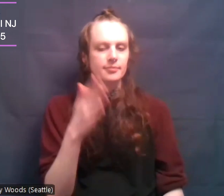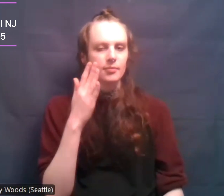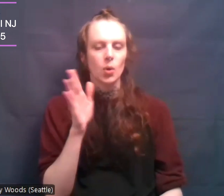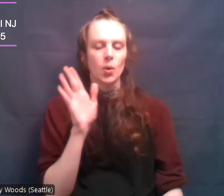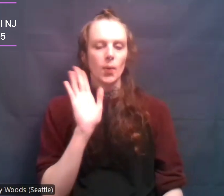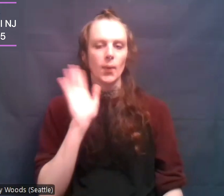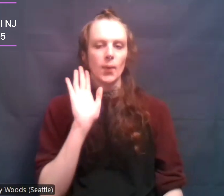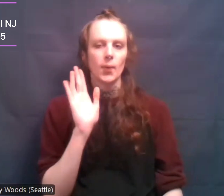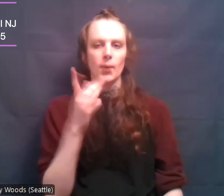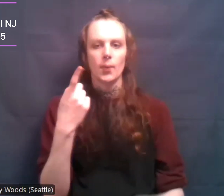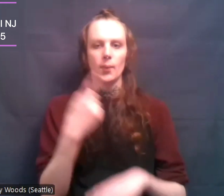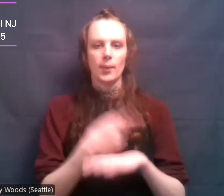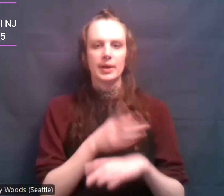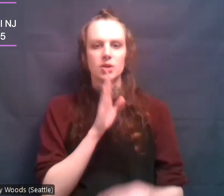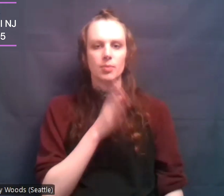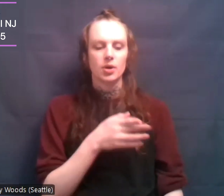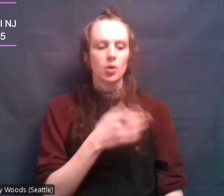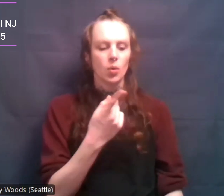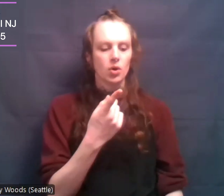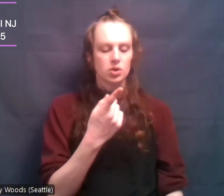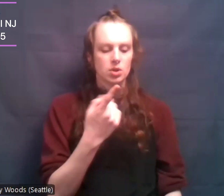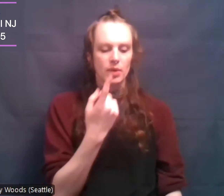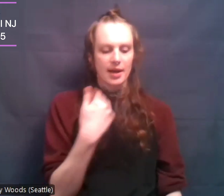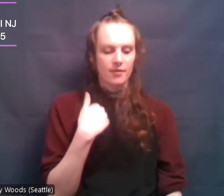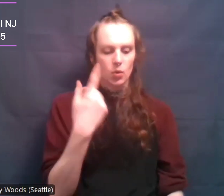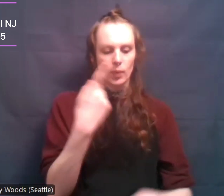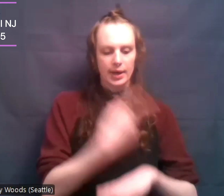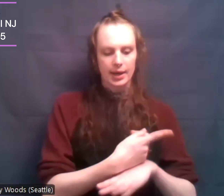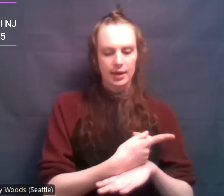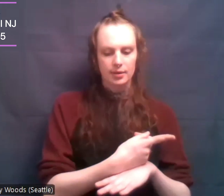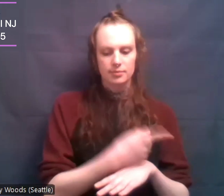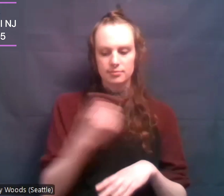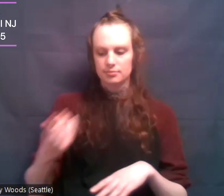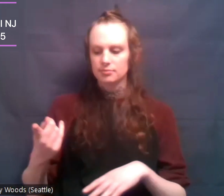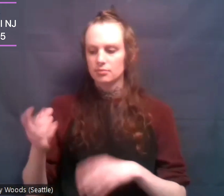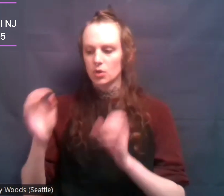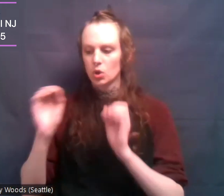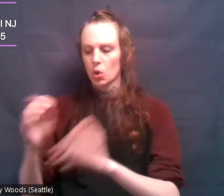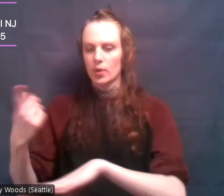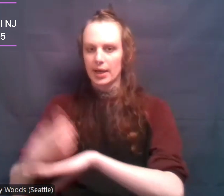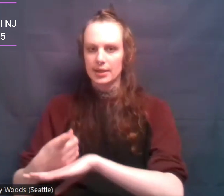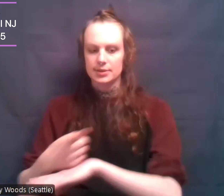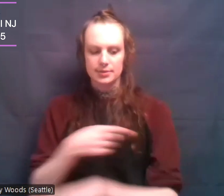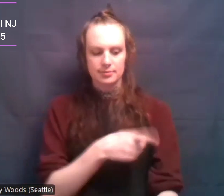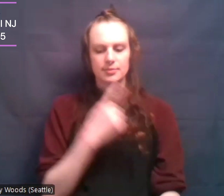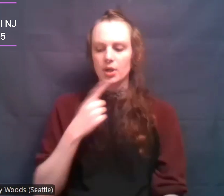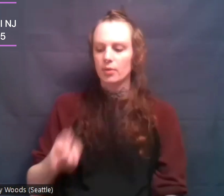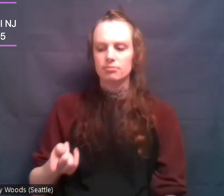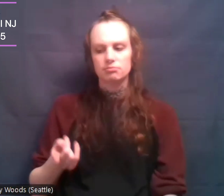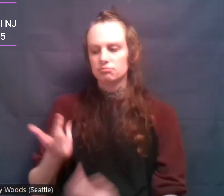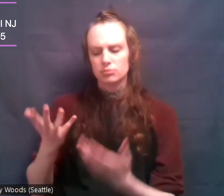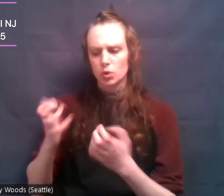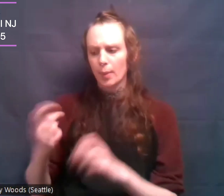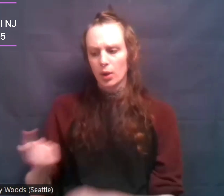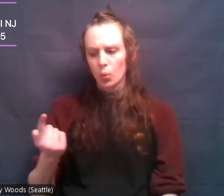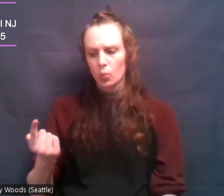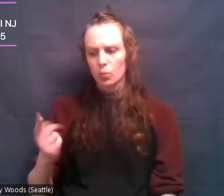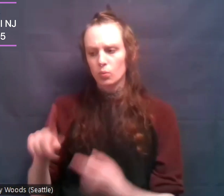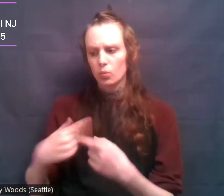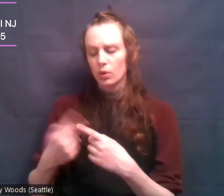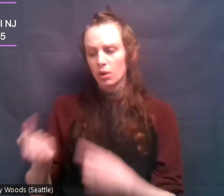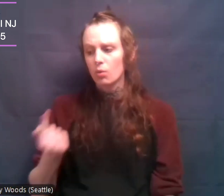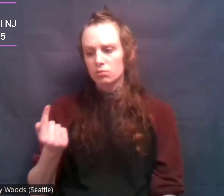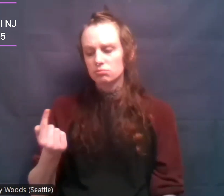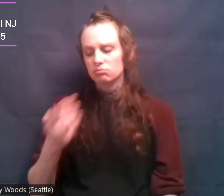with one day say another to another person with no days like hey don't like you don't want to be alone like when you're alone you're in bad